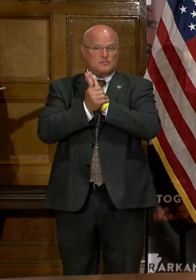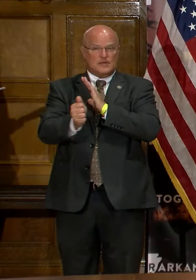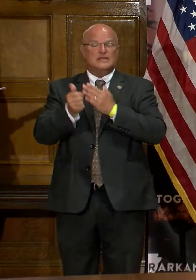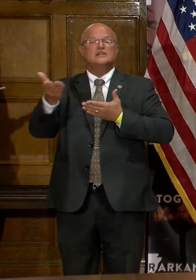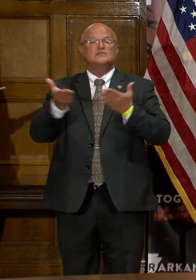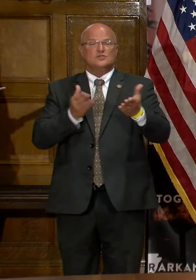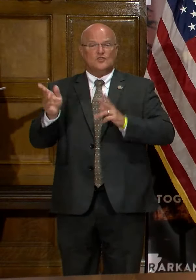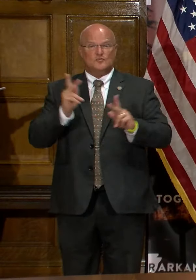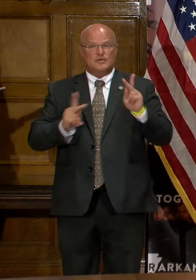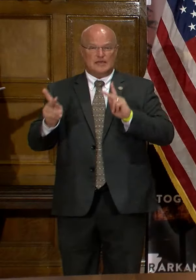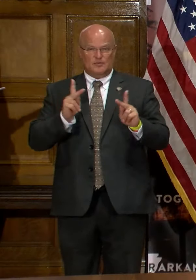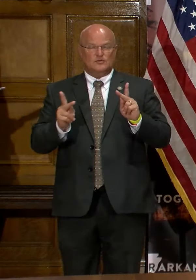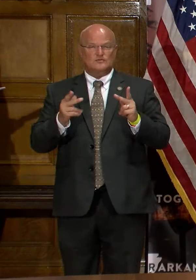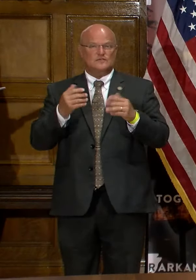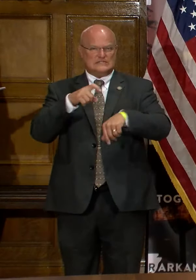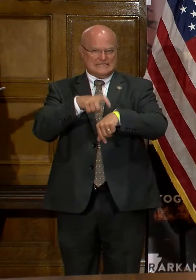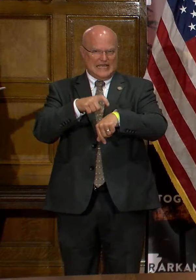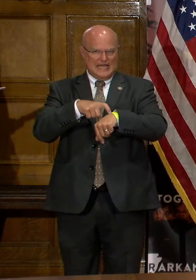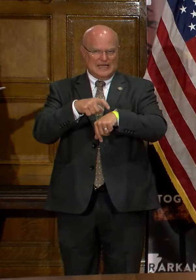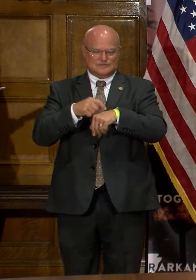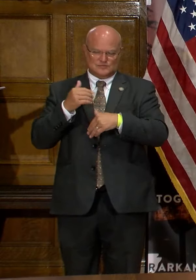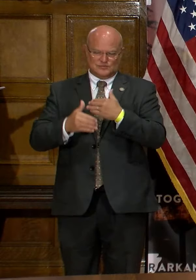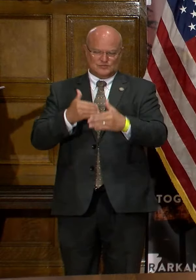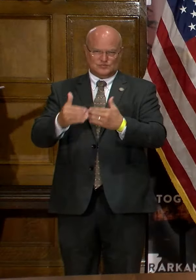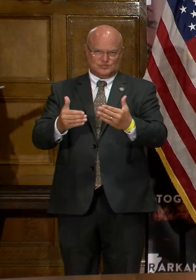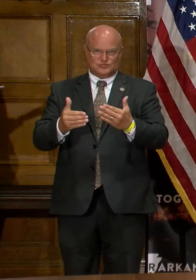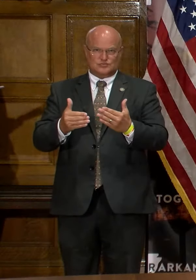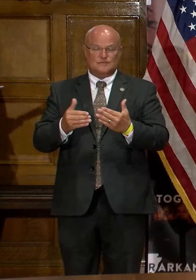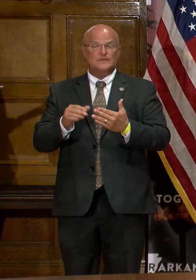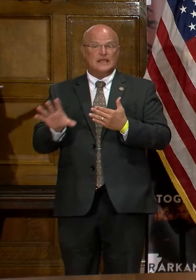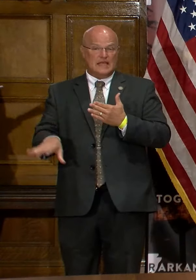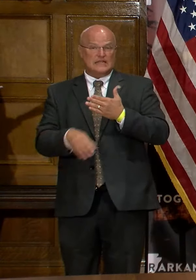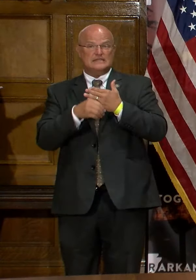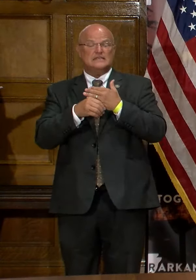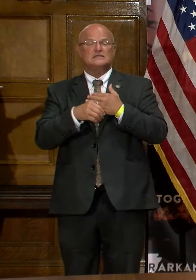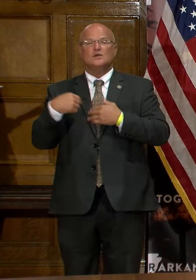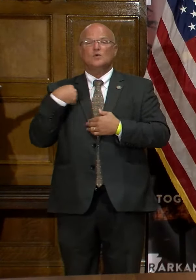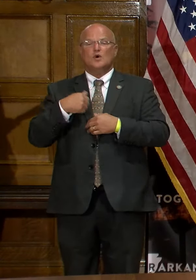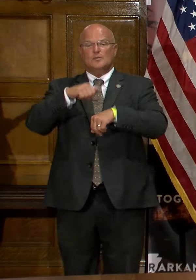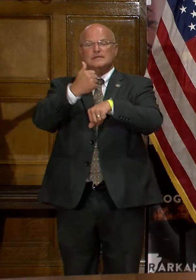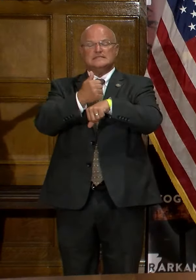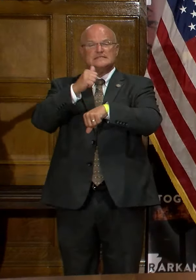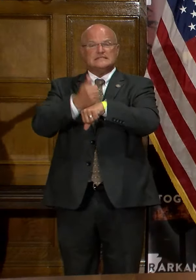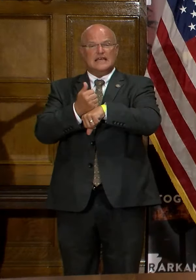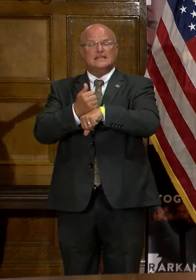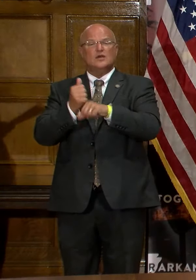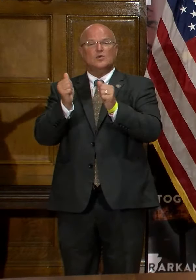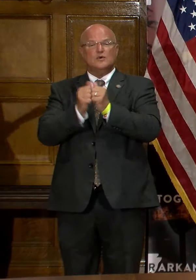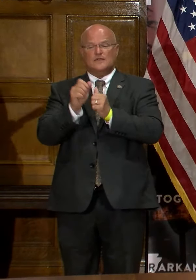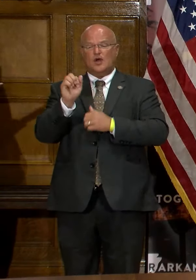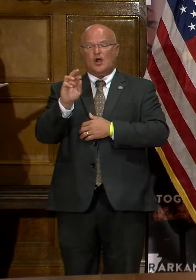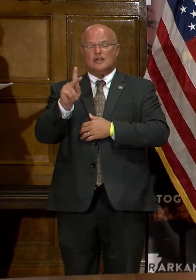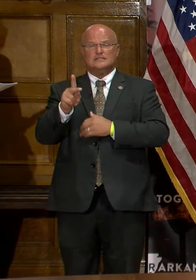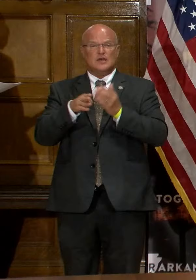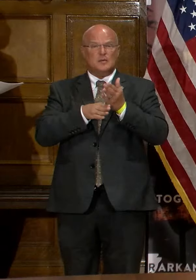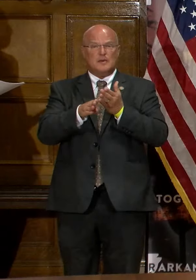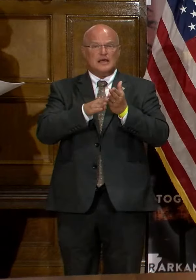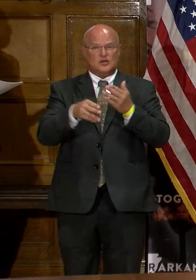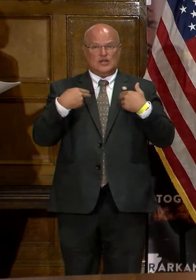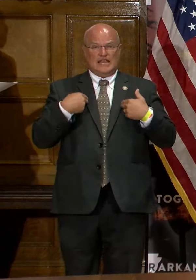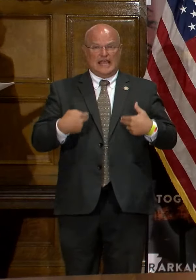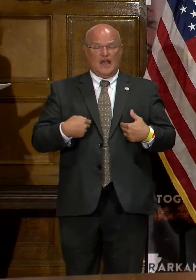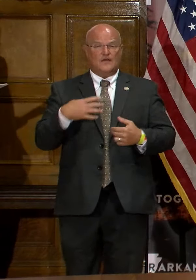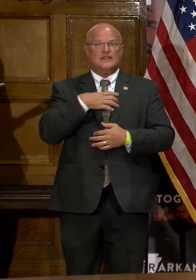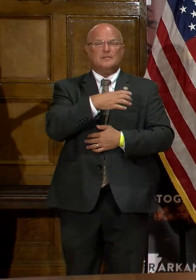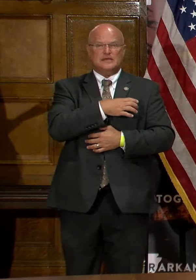serve folks in a timely manner. So in addition to that, the governor mentioned that we'll be placing a unit with the Arkansas Minority Health Commission.